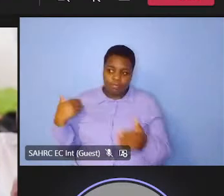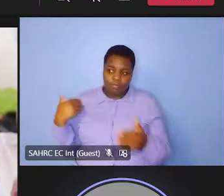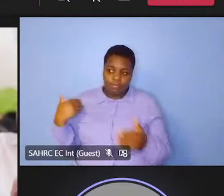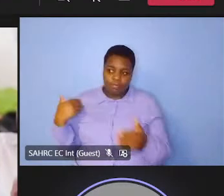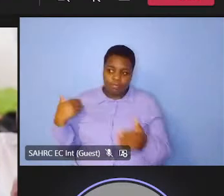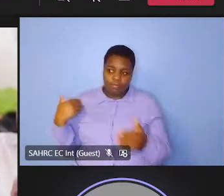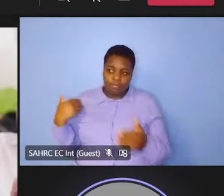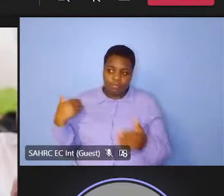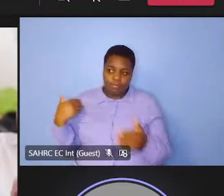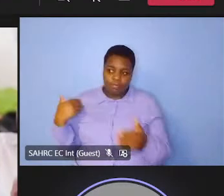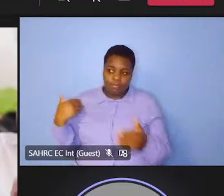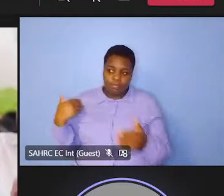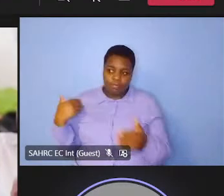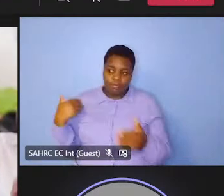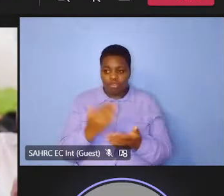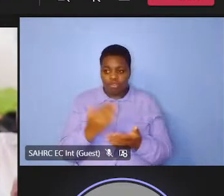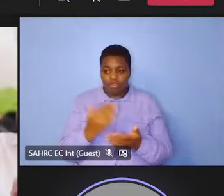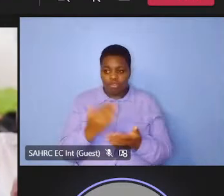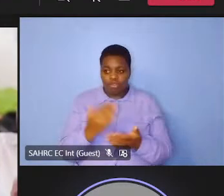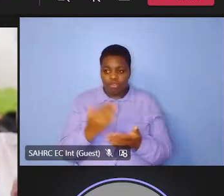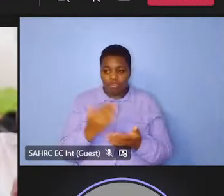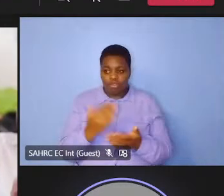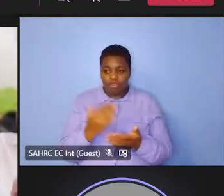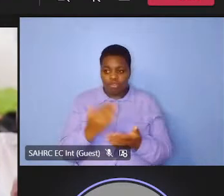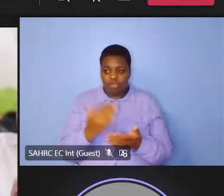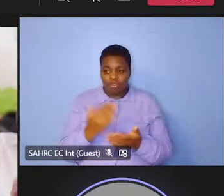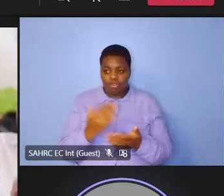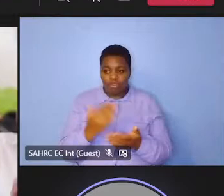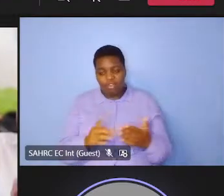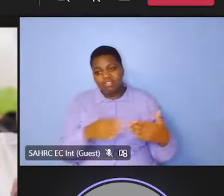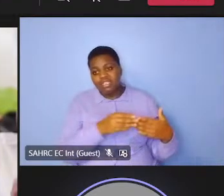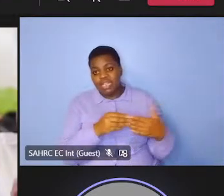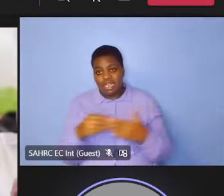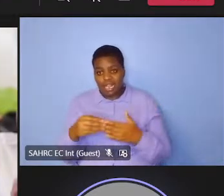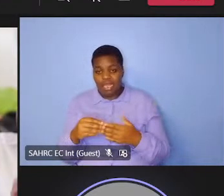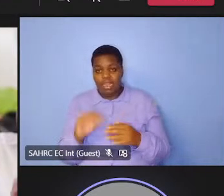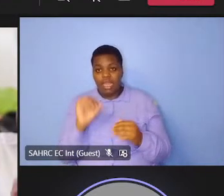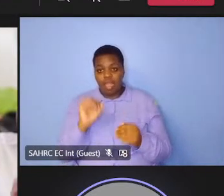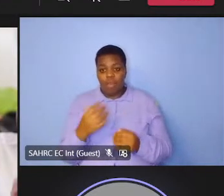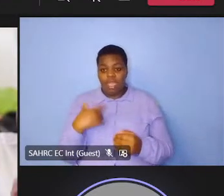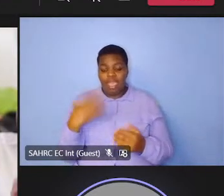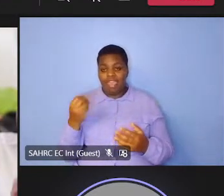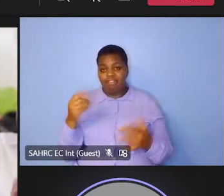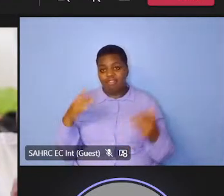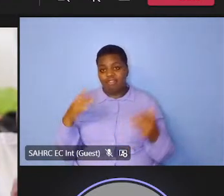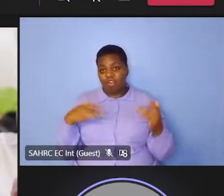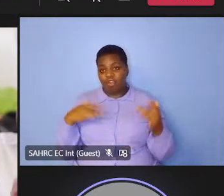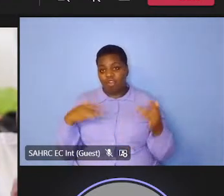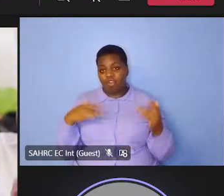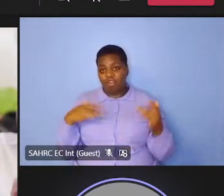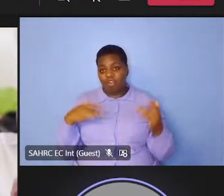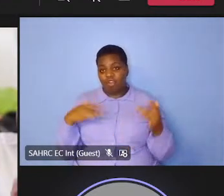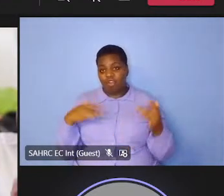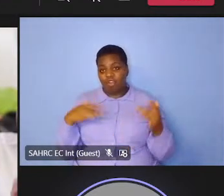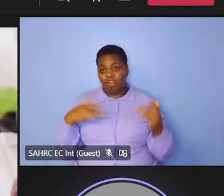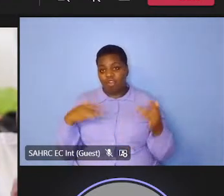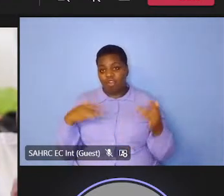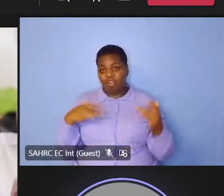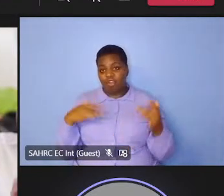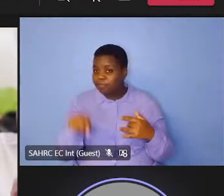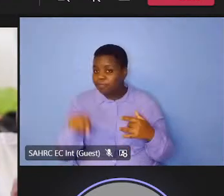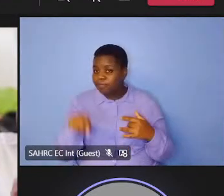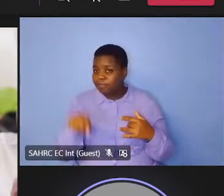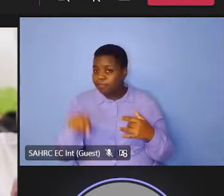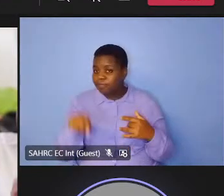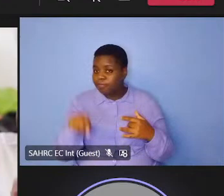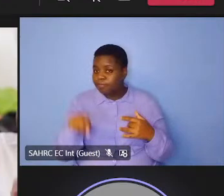of drafting a national guideline on Sahrc issues. We're concerned, however, that year in and year out as civil society, we get told